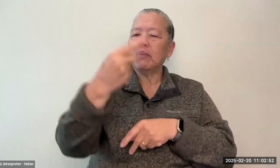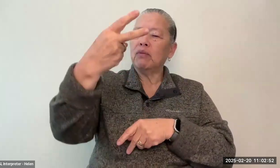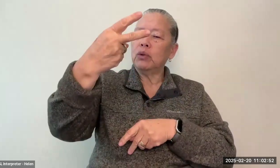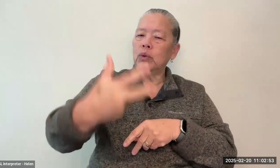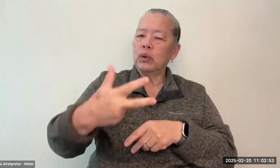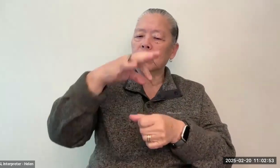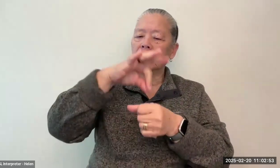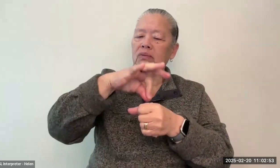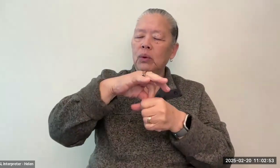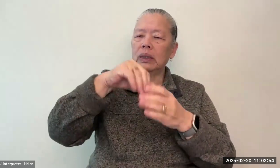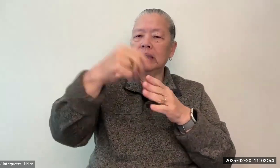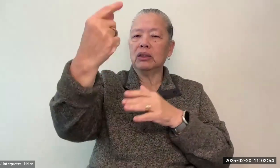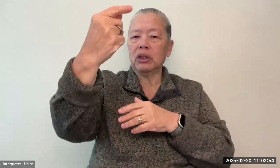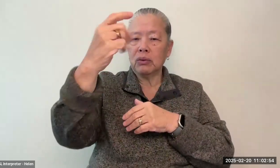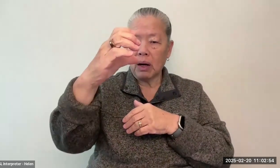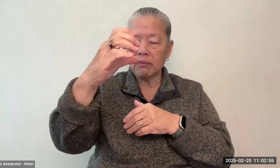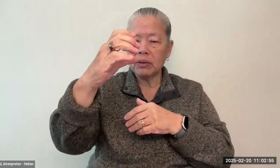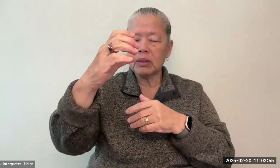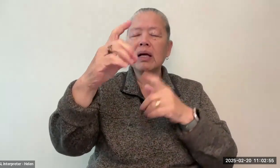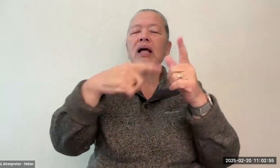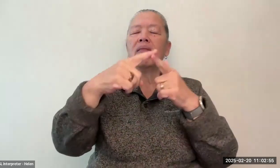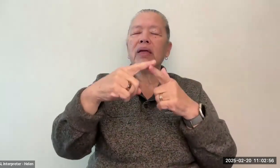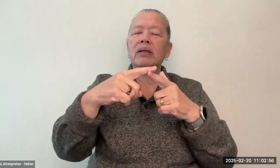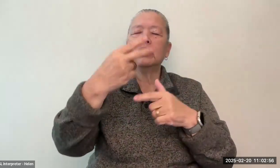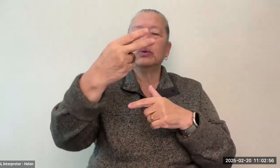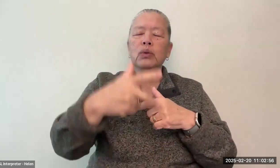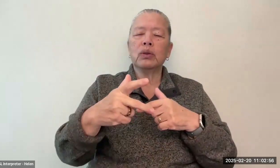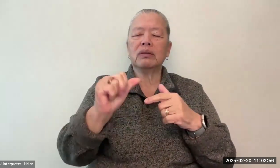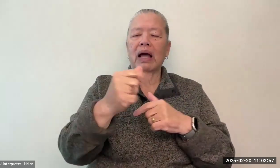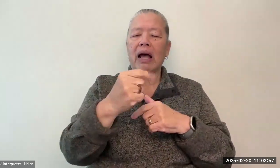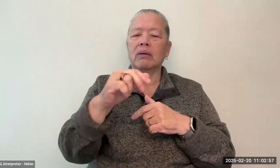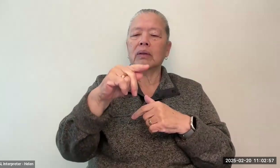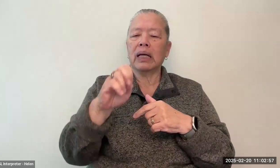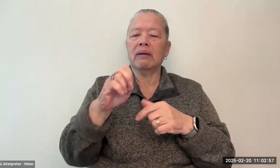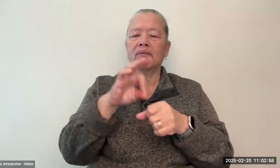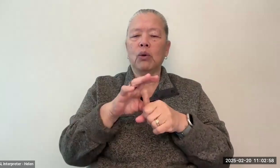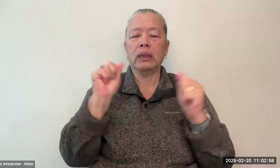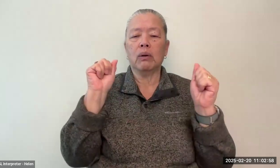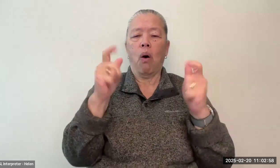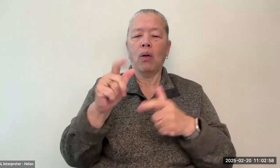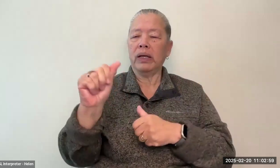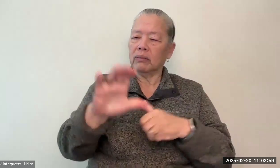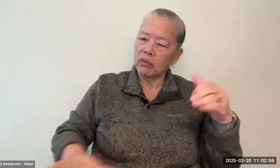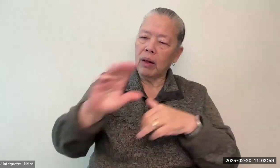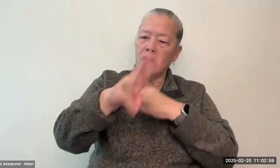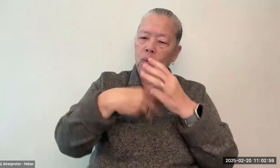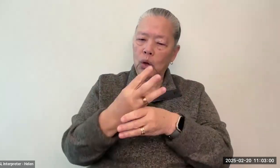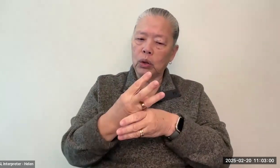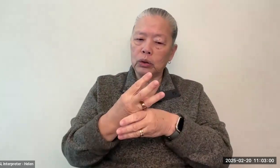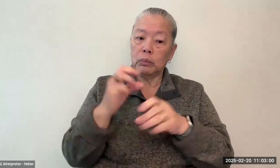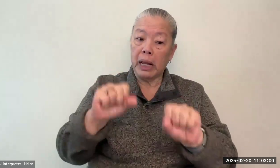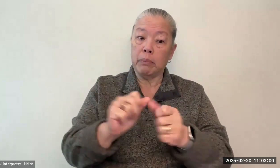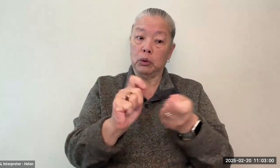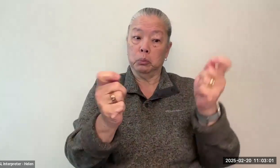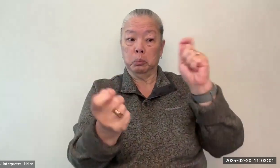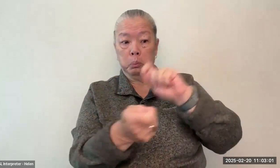of the General Conference, followed by 2/3 aggregate vote of all the annual conferences worldwide to alter these once they